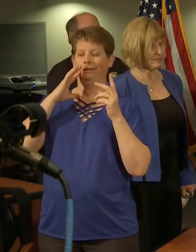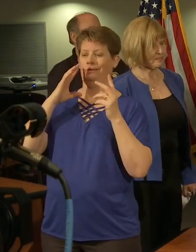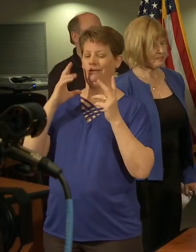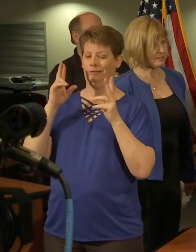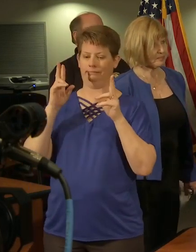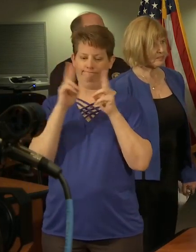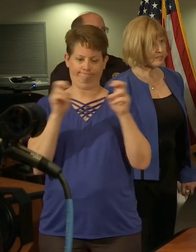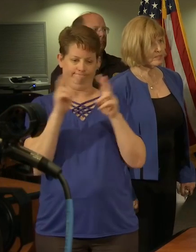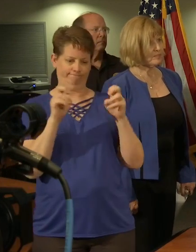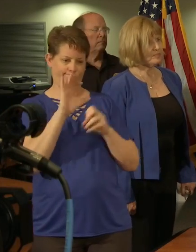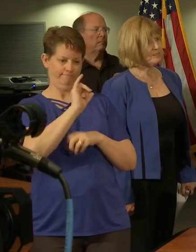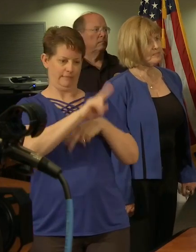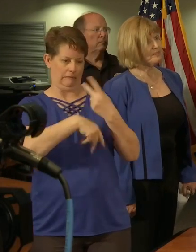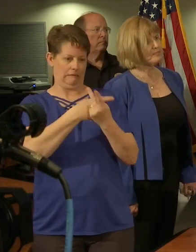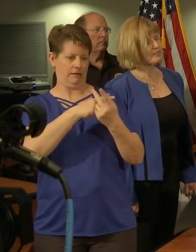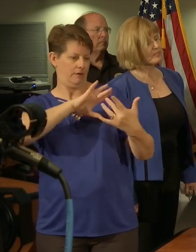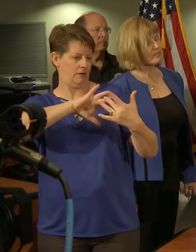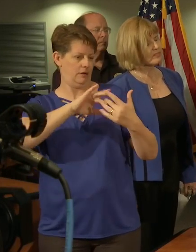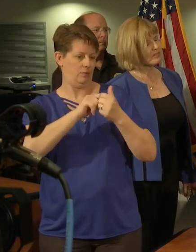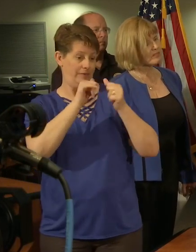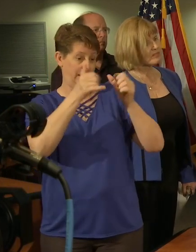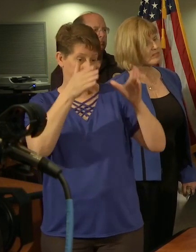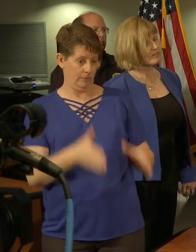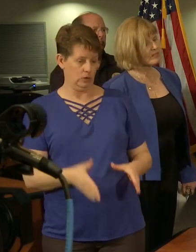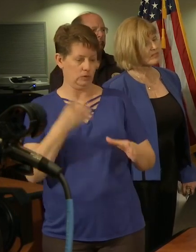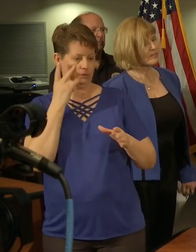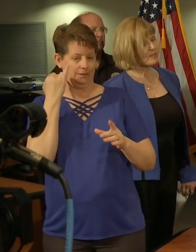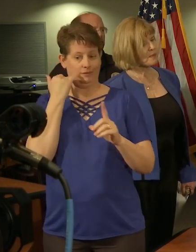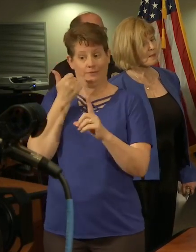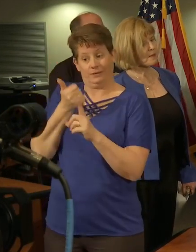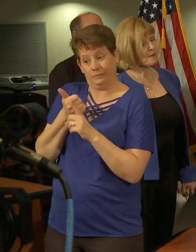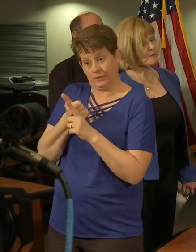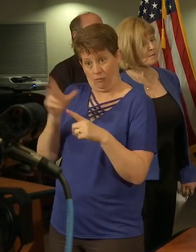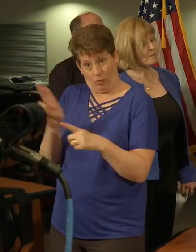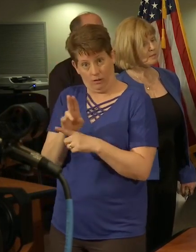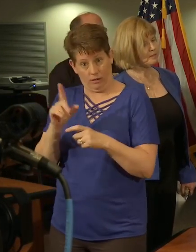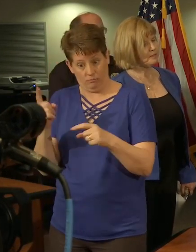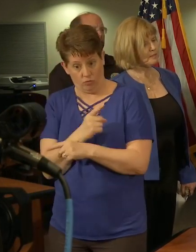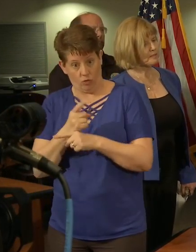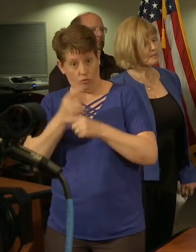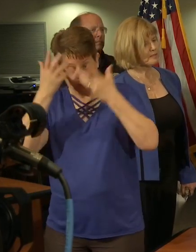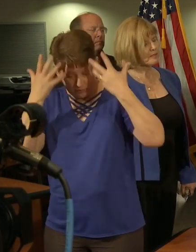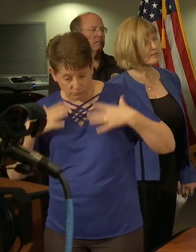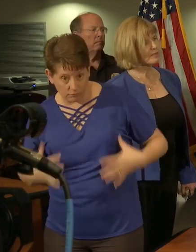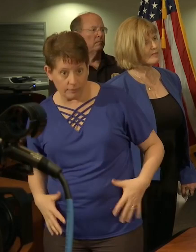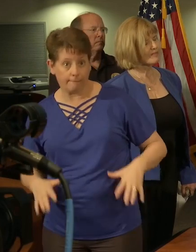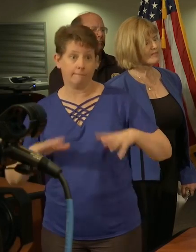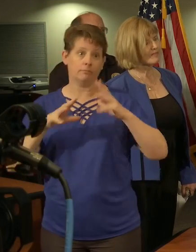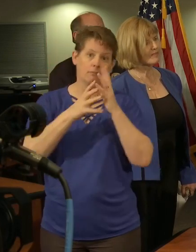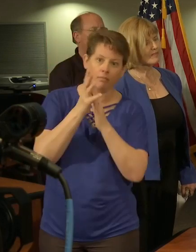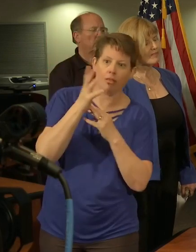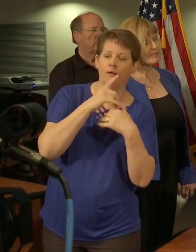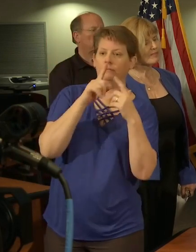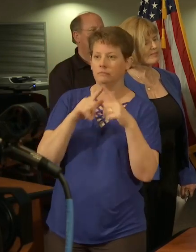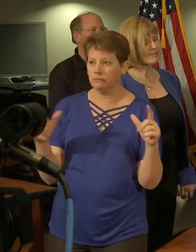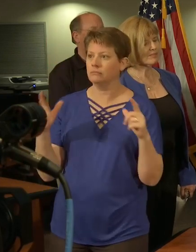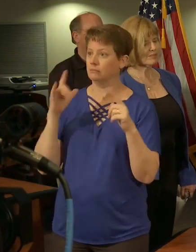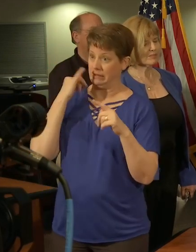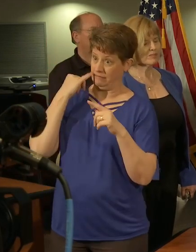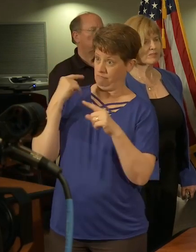contact each healthcare provider had with the patient who was infected to see if they were wearing appropriate personal protective equipment. And so